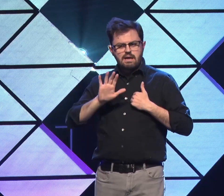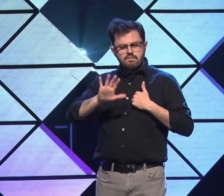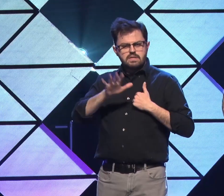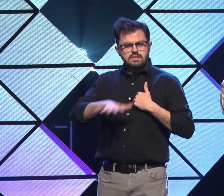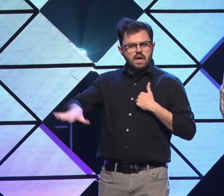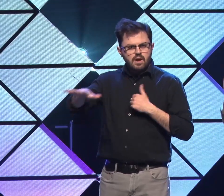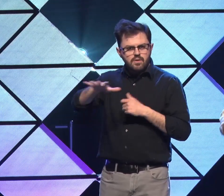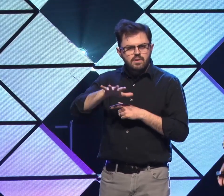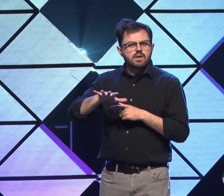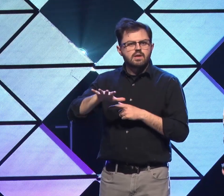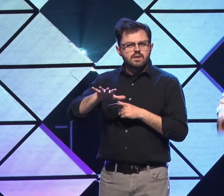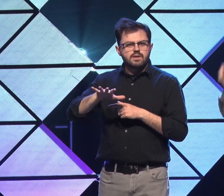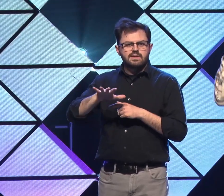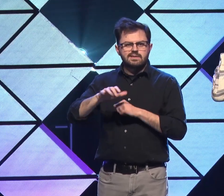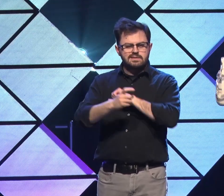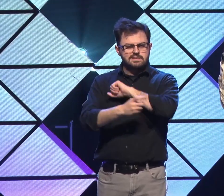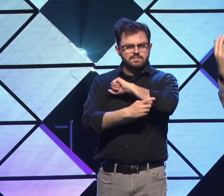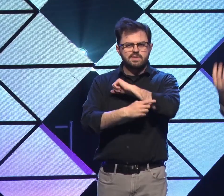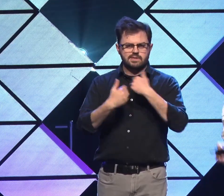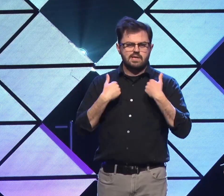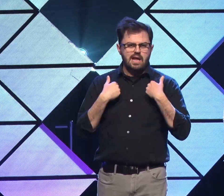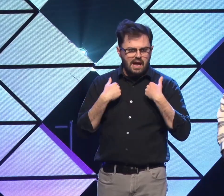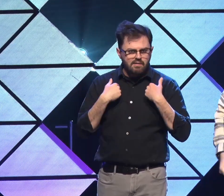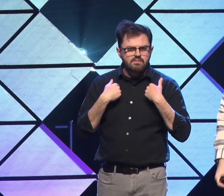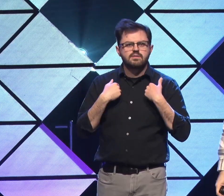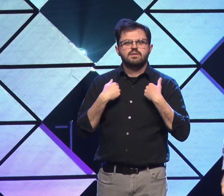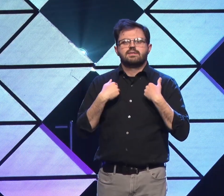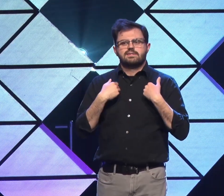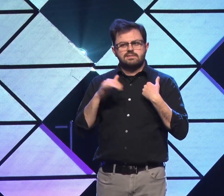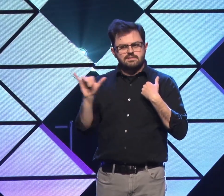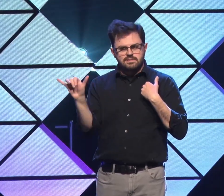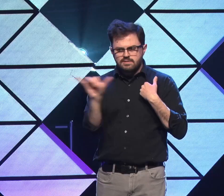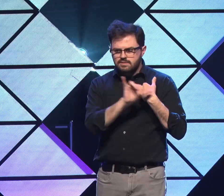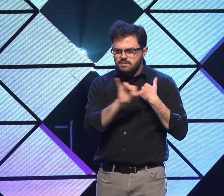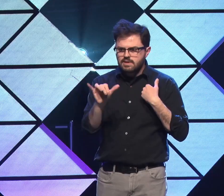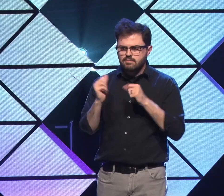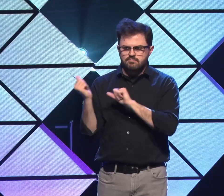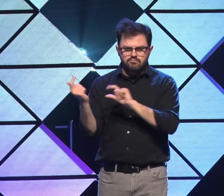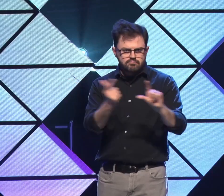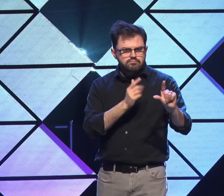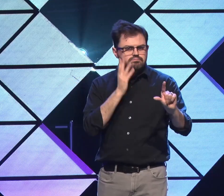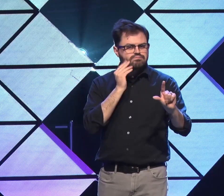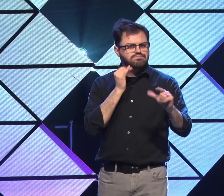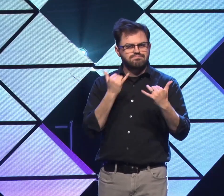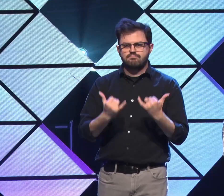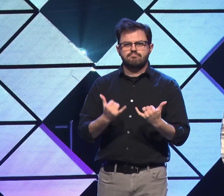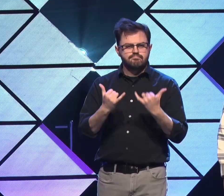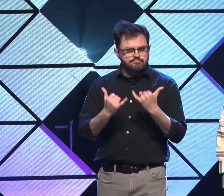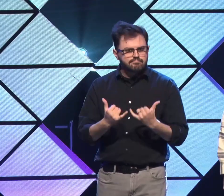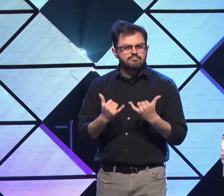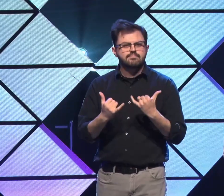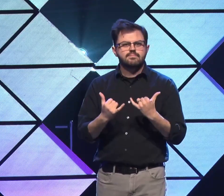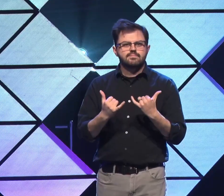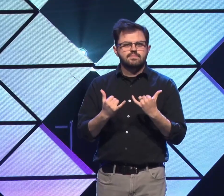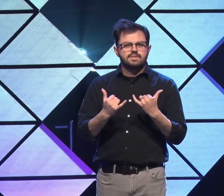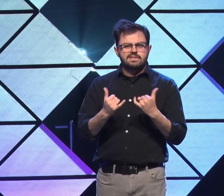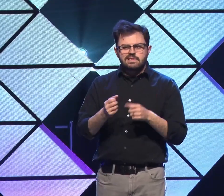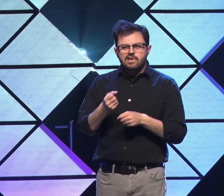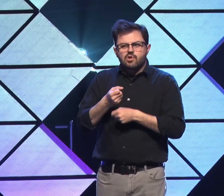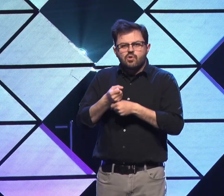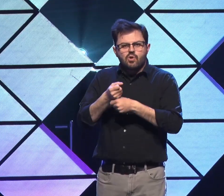day, and it is the same temptation and it is the same struggle in our world today that produces